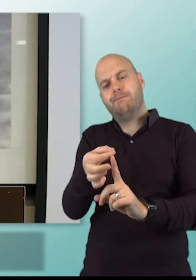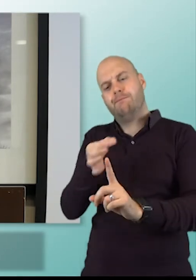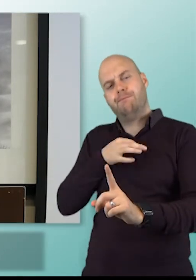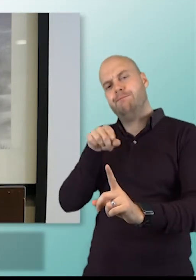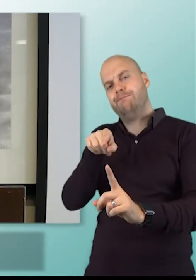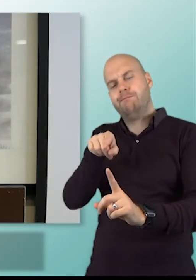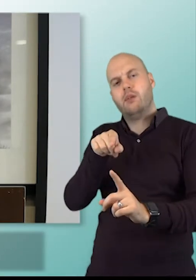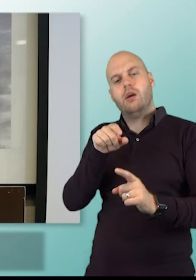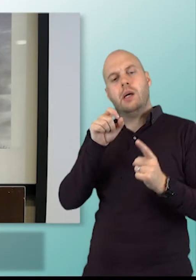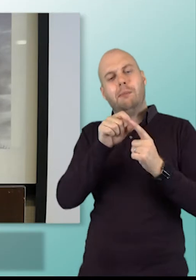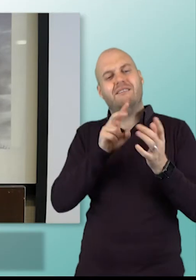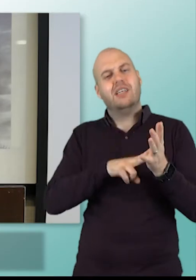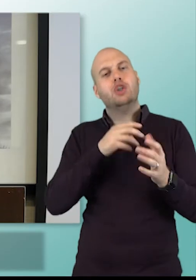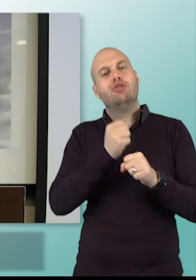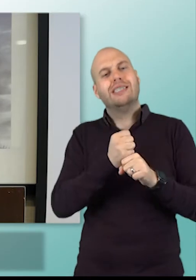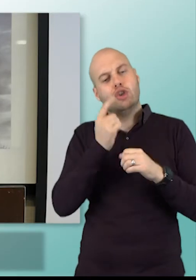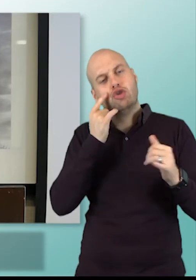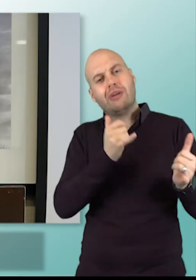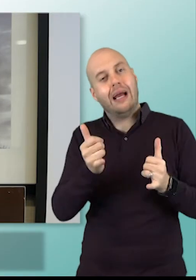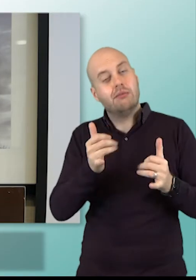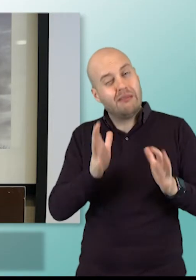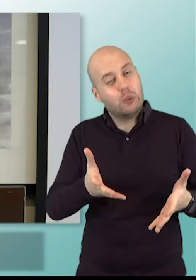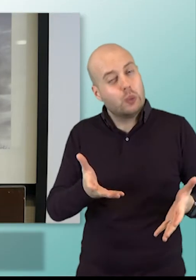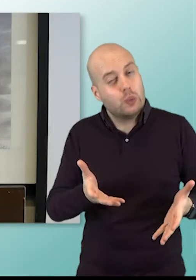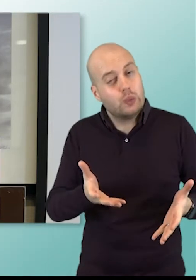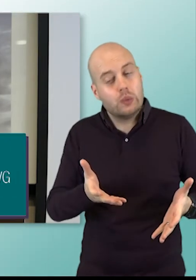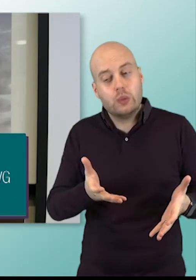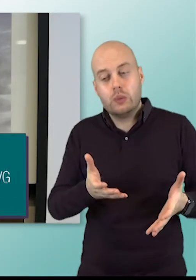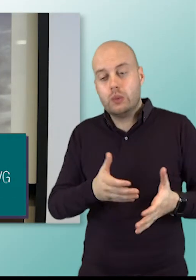you required to do the PVG checks?